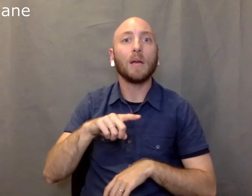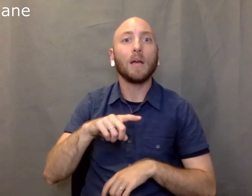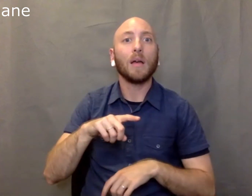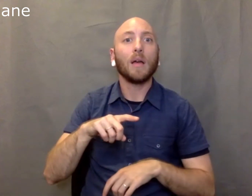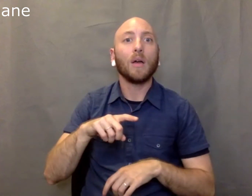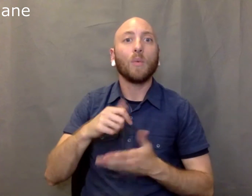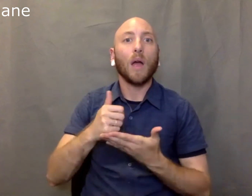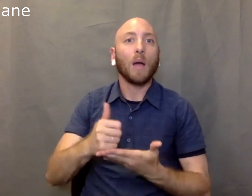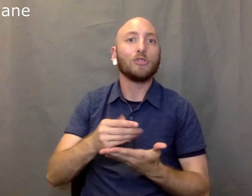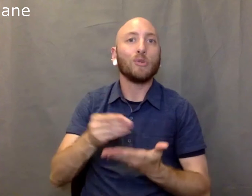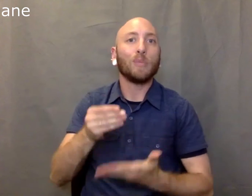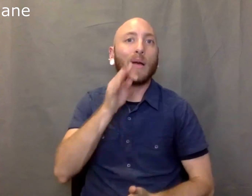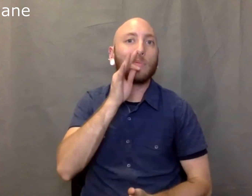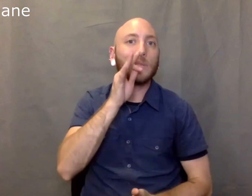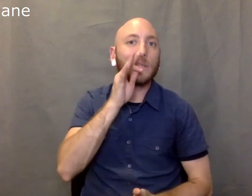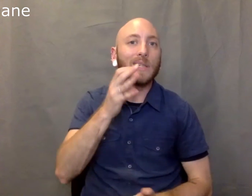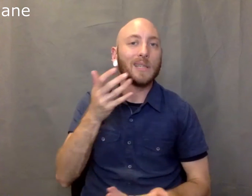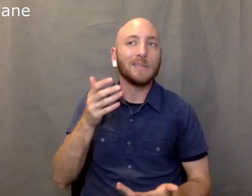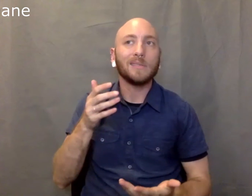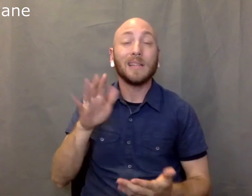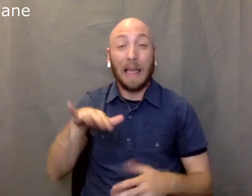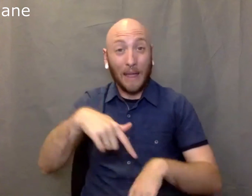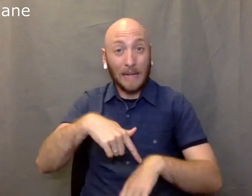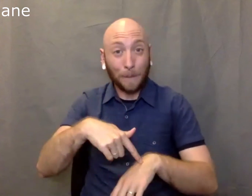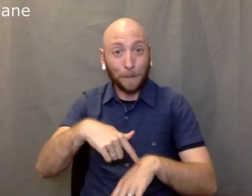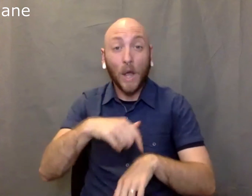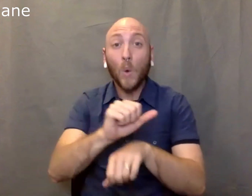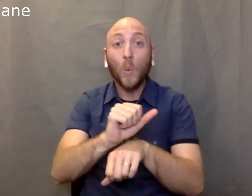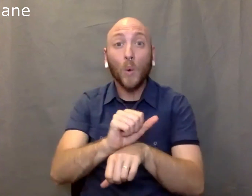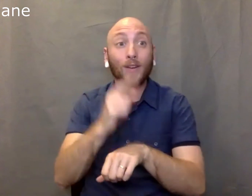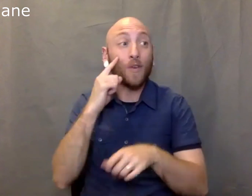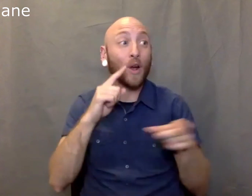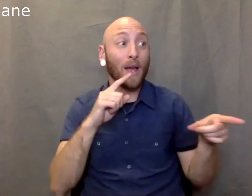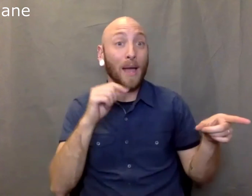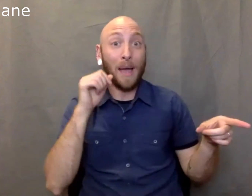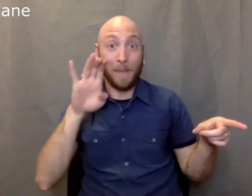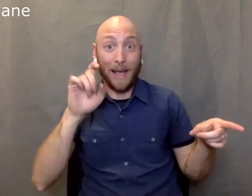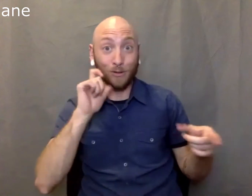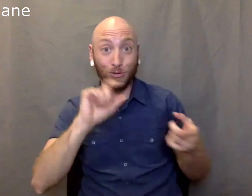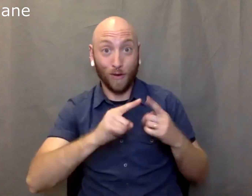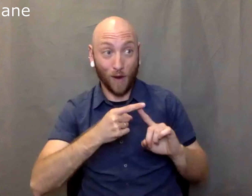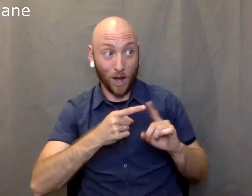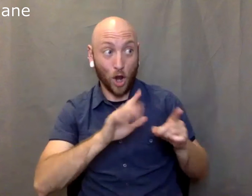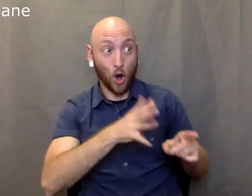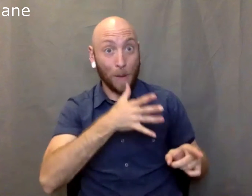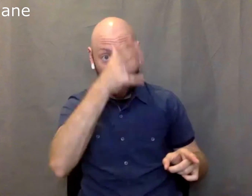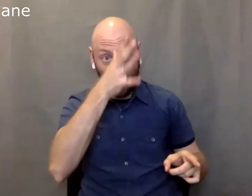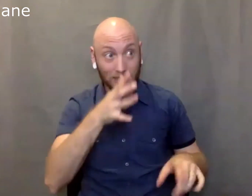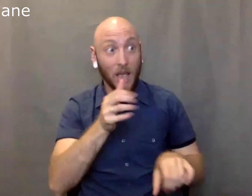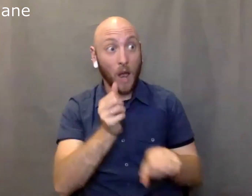down off the partying. And mind you, at the time I was working for my ex-girlfriend's parents. So I was hired from them while